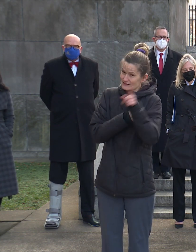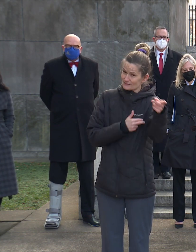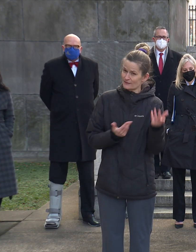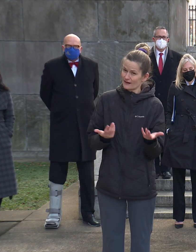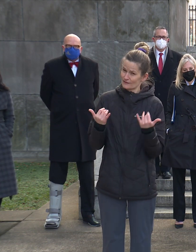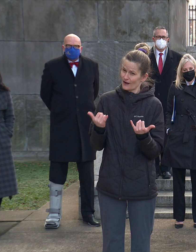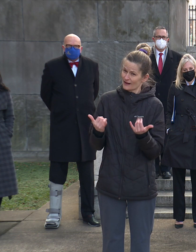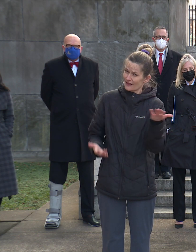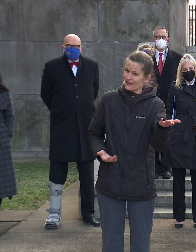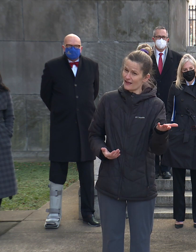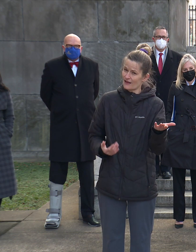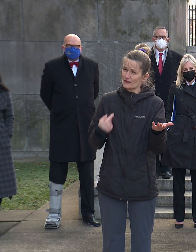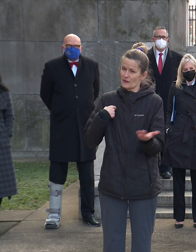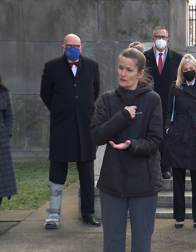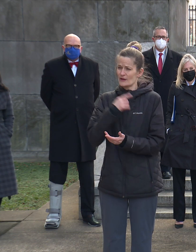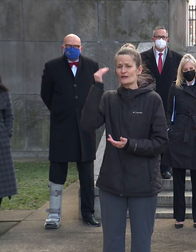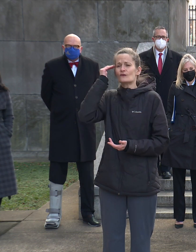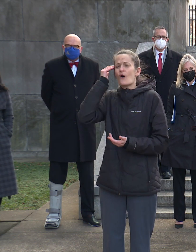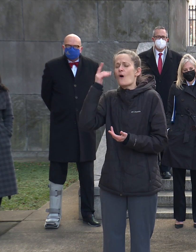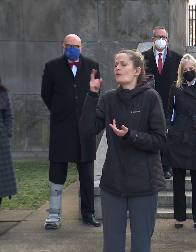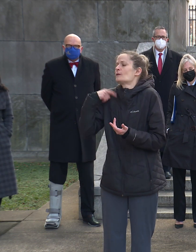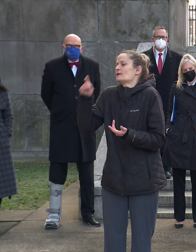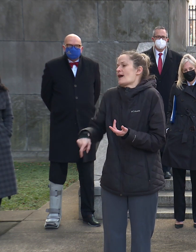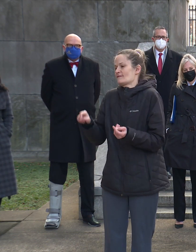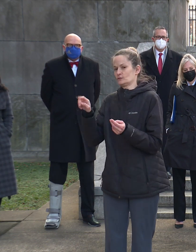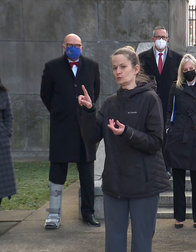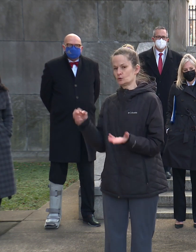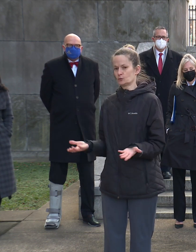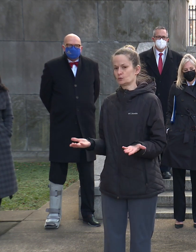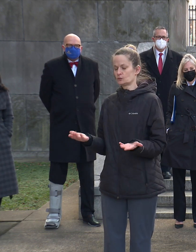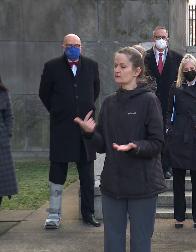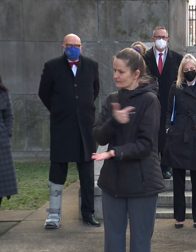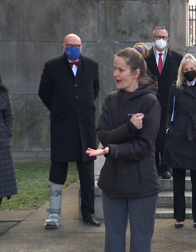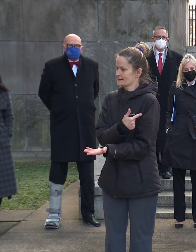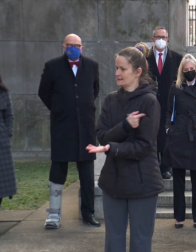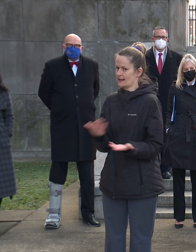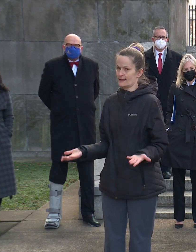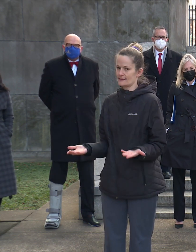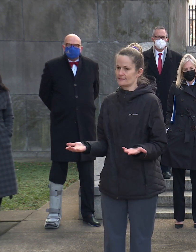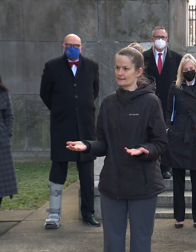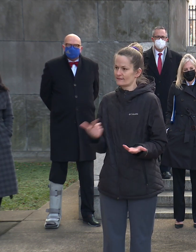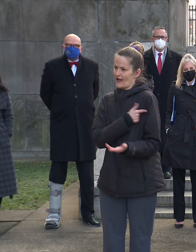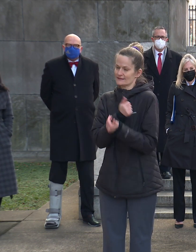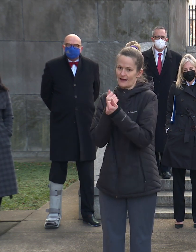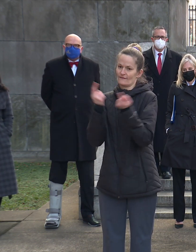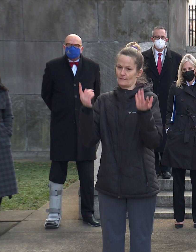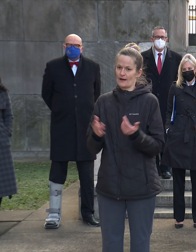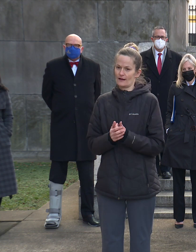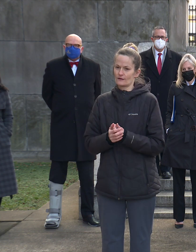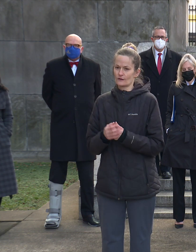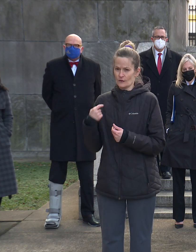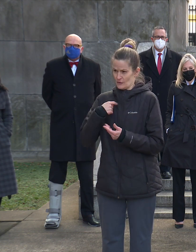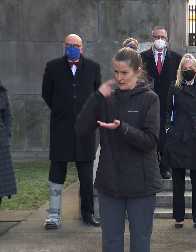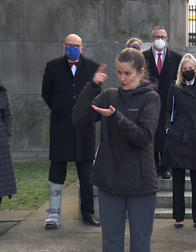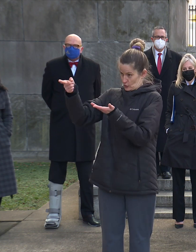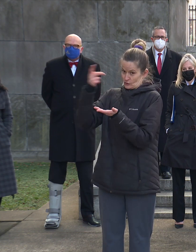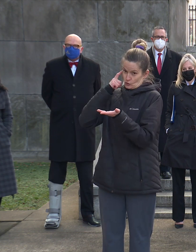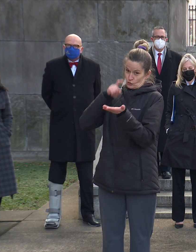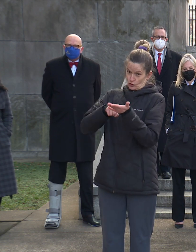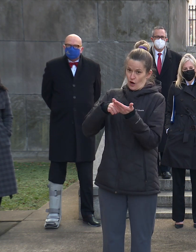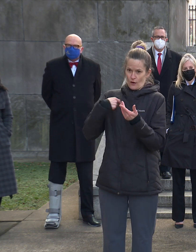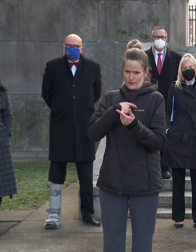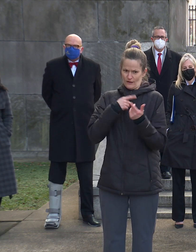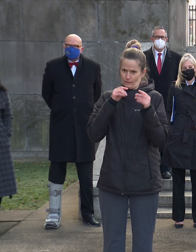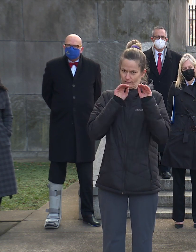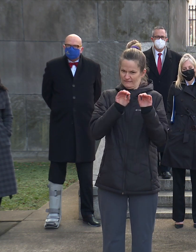we know what we need to do, and that's to get people vaccinated. We know you saw we did put a restriction in today. That is the only one as